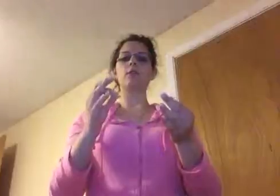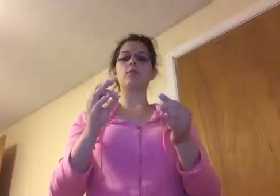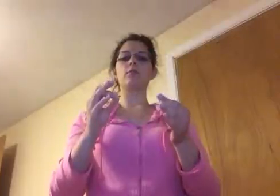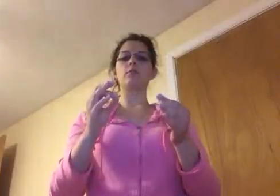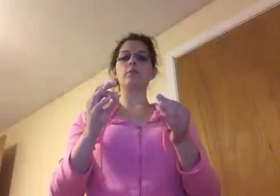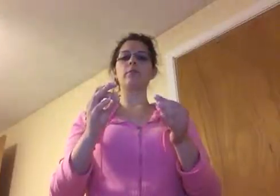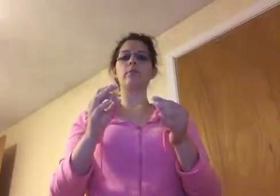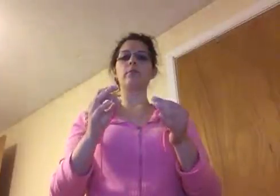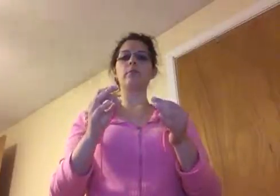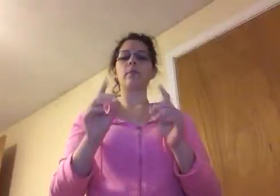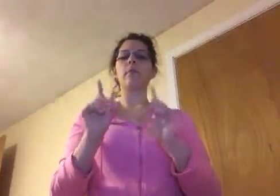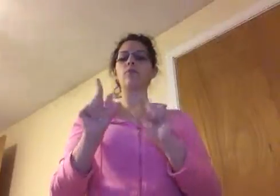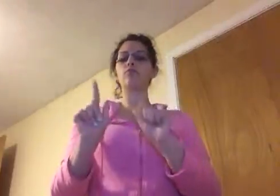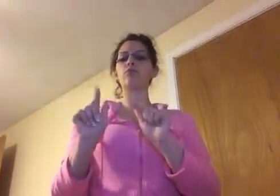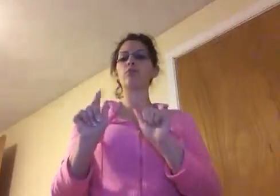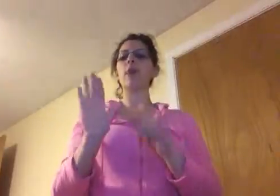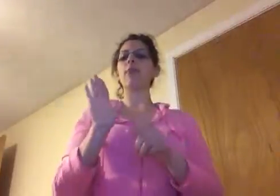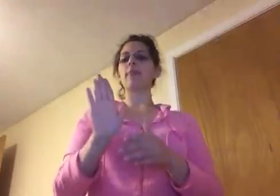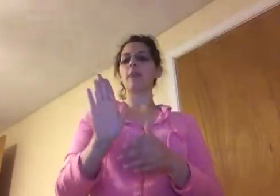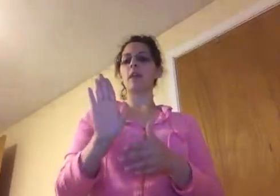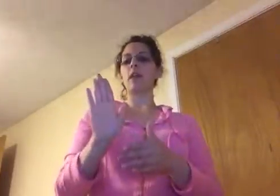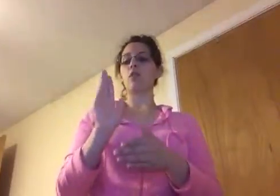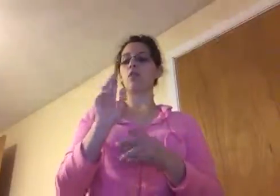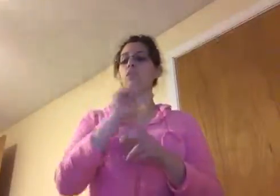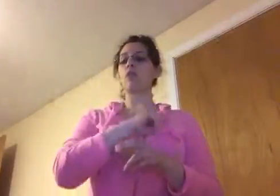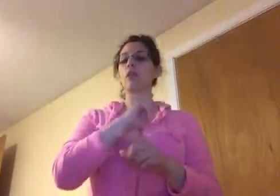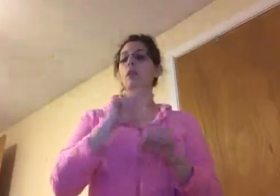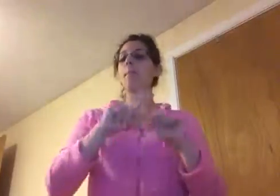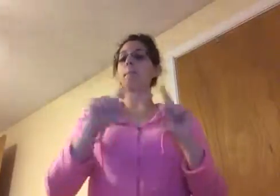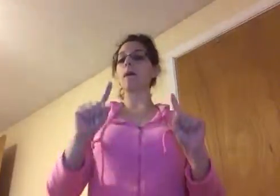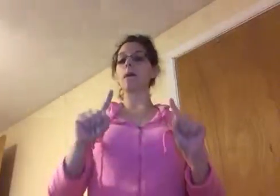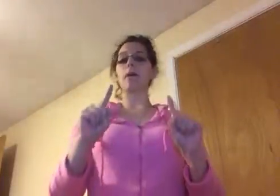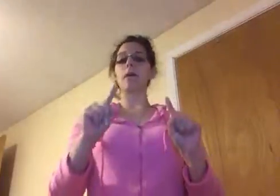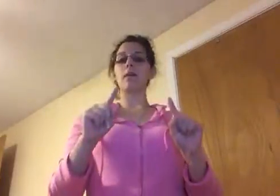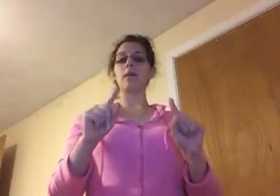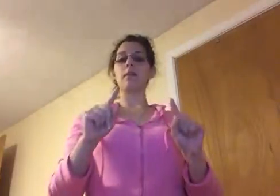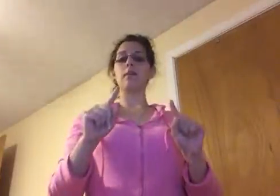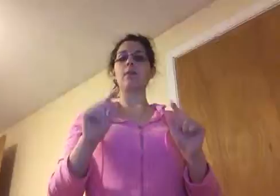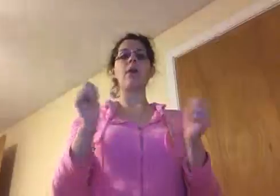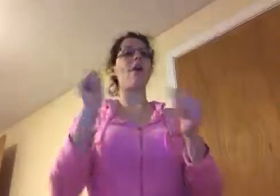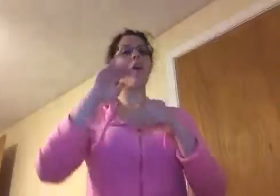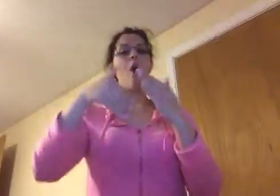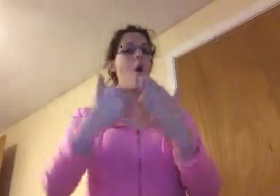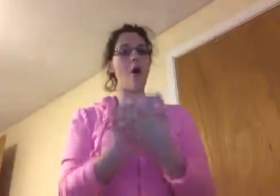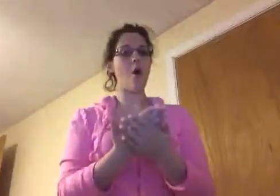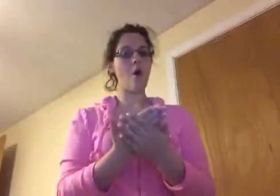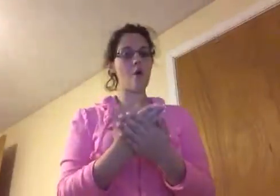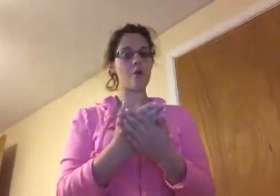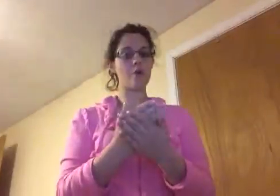they proposed gave everybody else the freedom to practice their religion. That's what this is for.